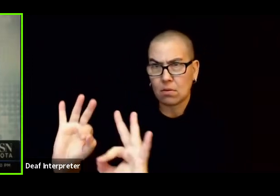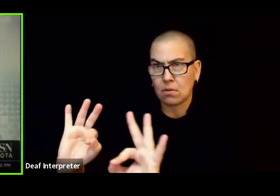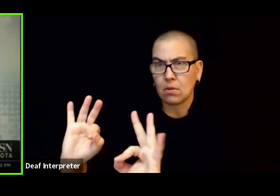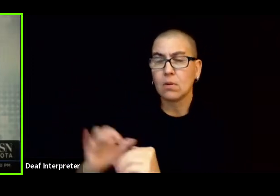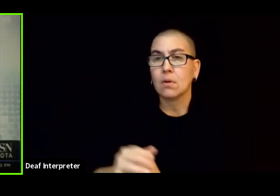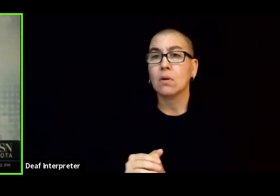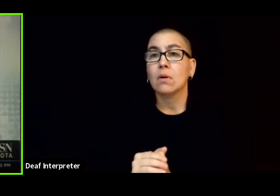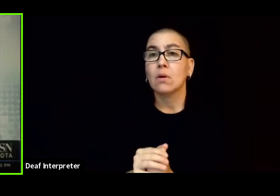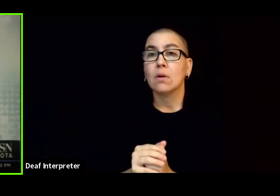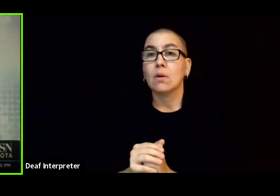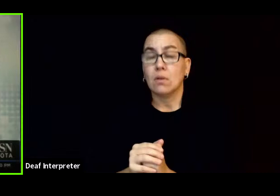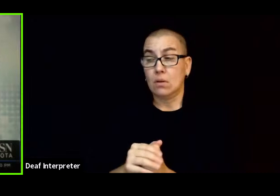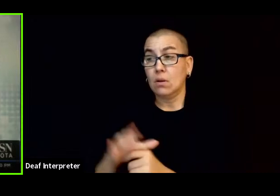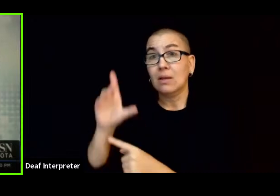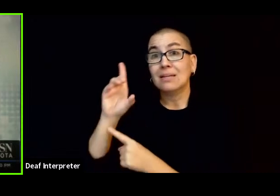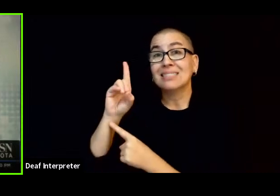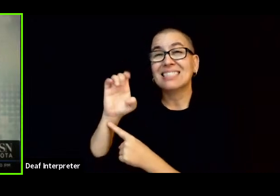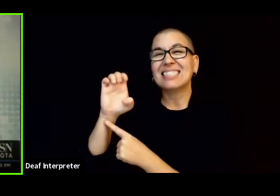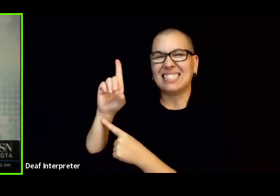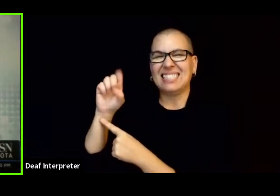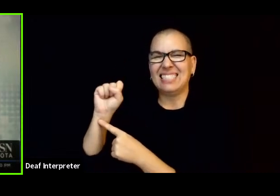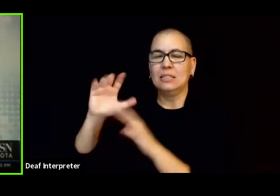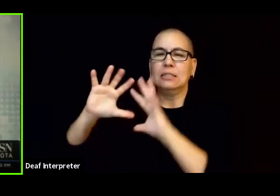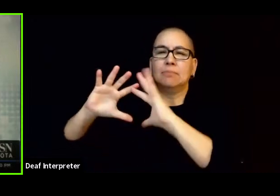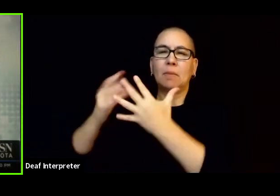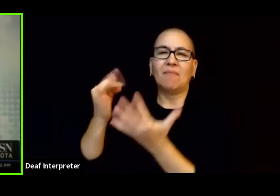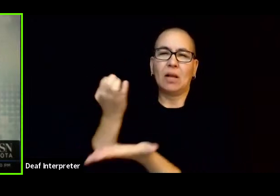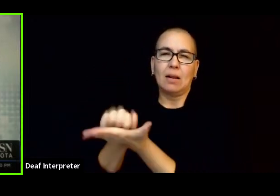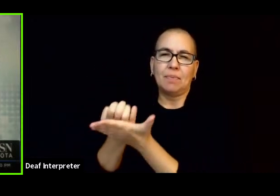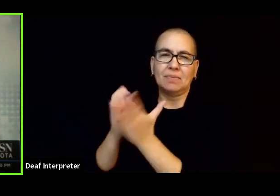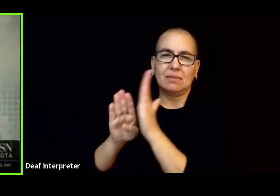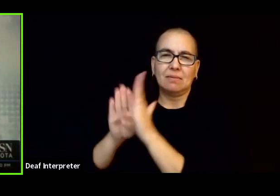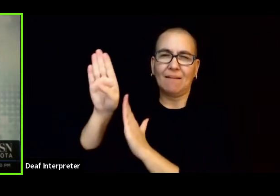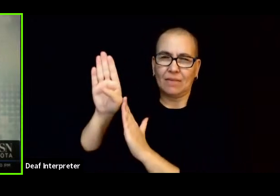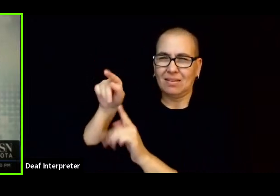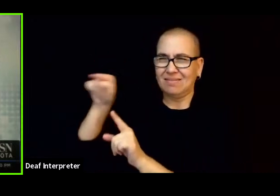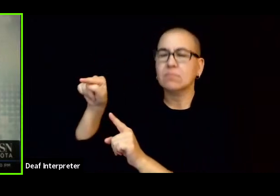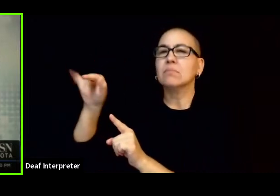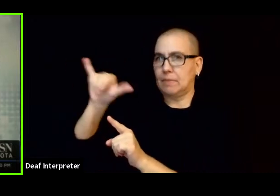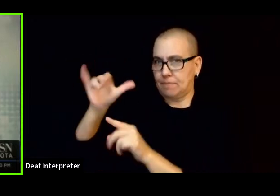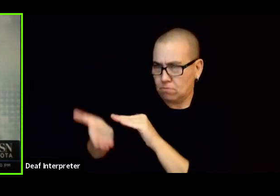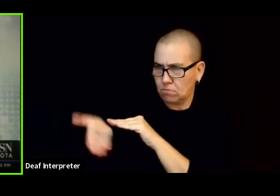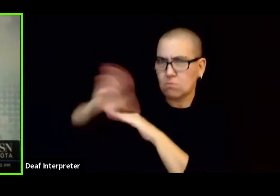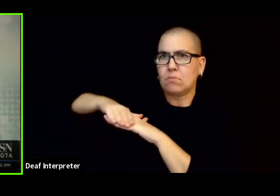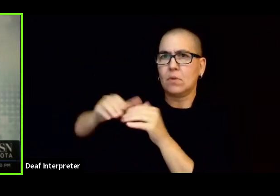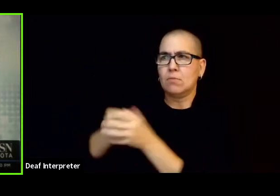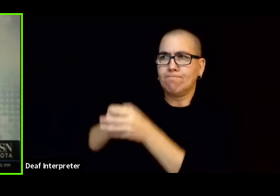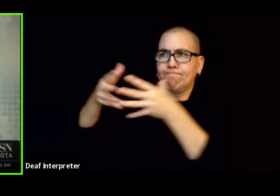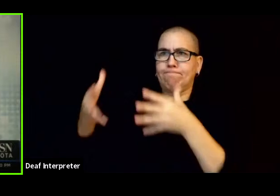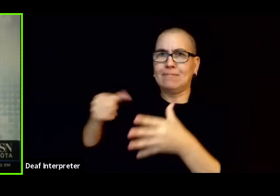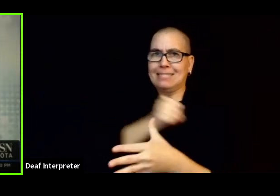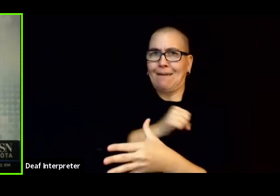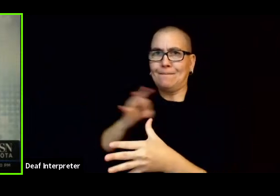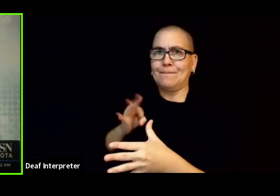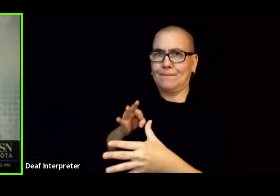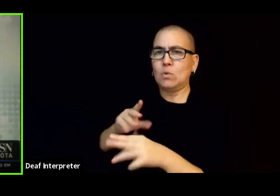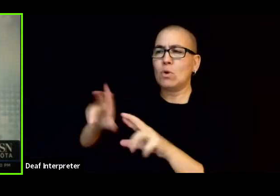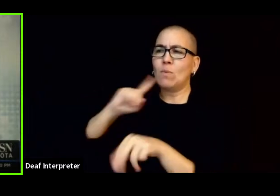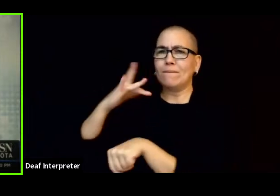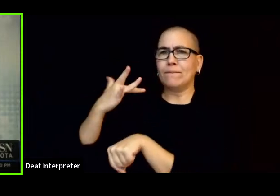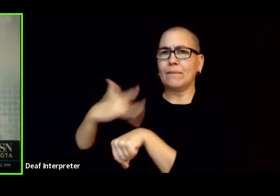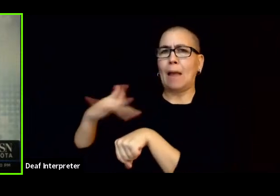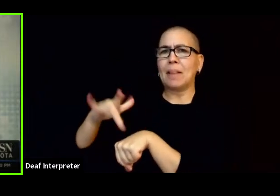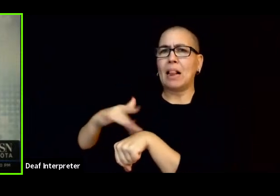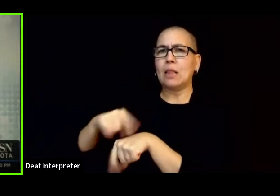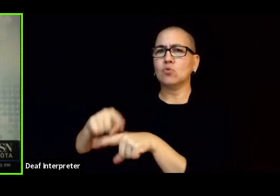of employees available in the staffing pool. Notice of the work opportunity was distributed to nearly 80,000 unemployment